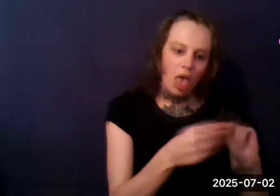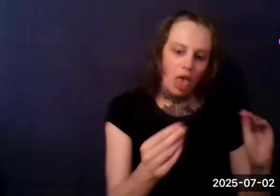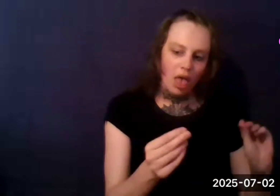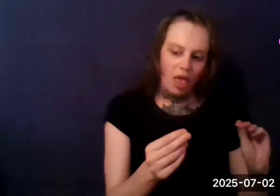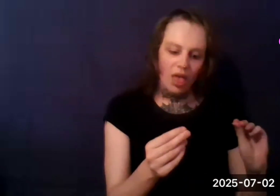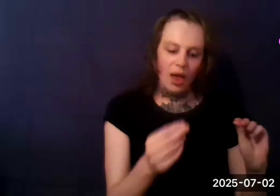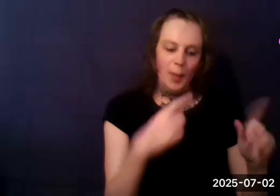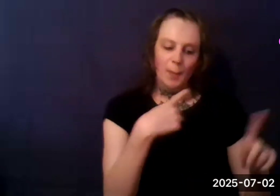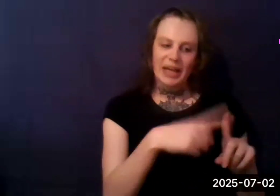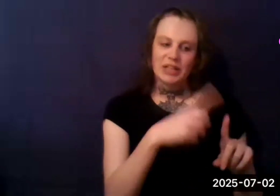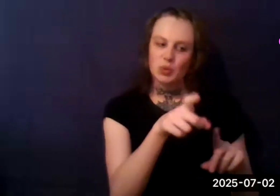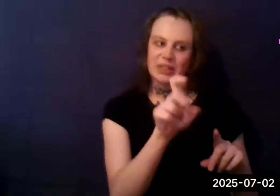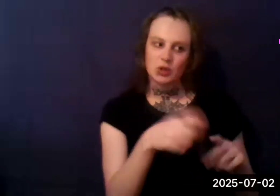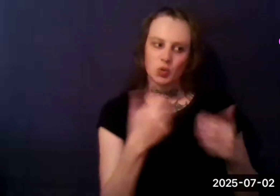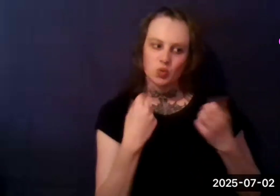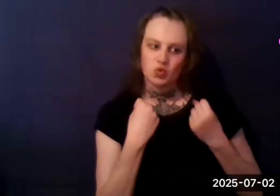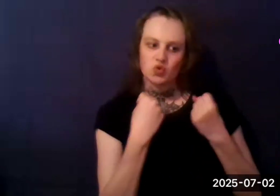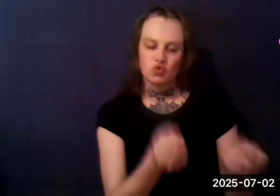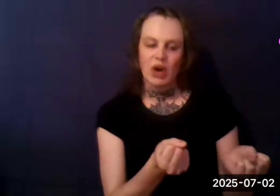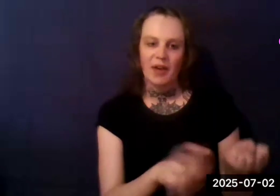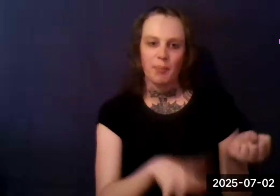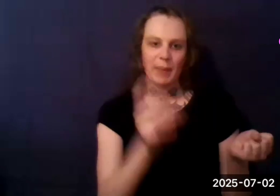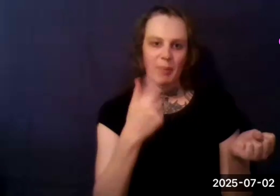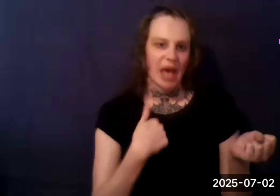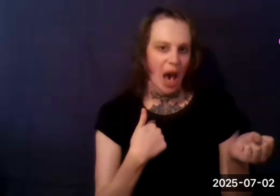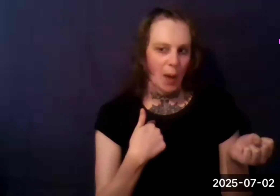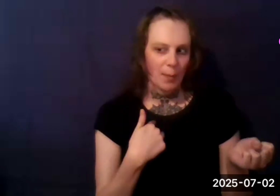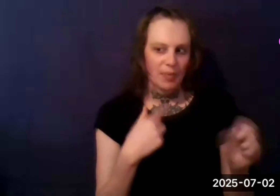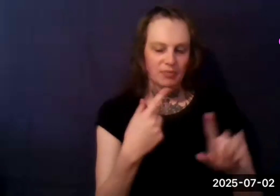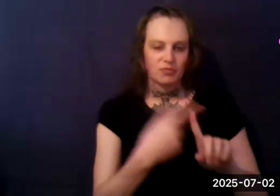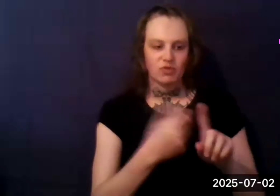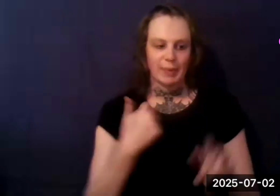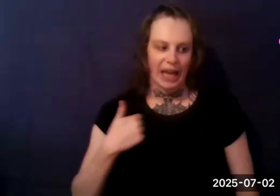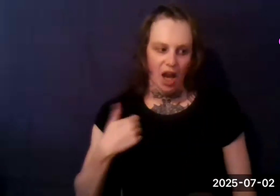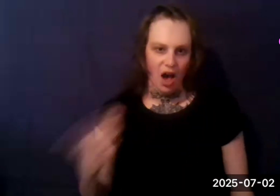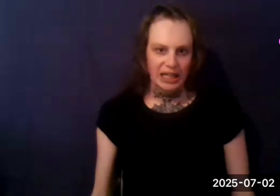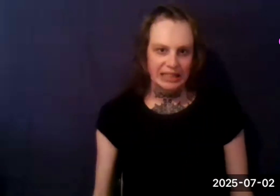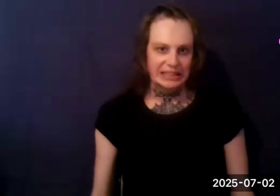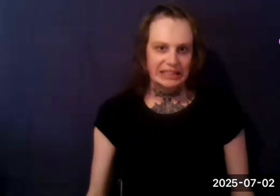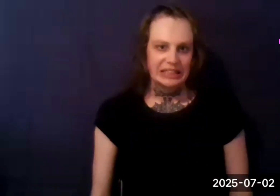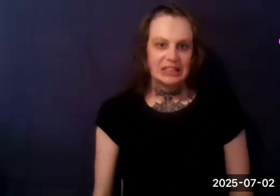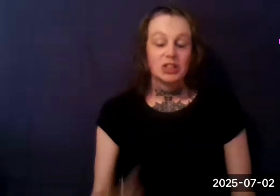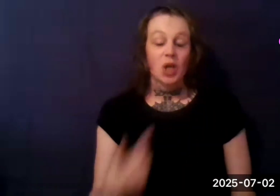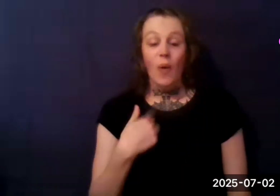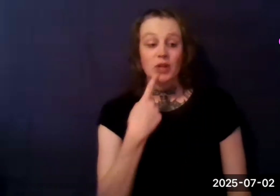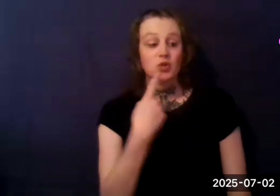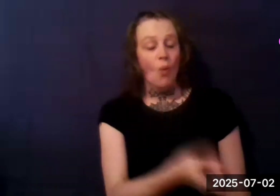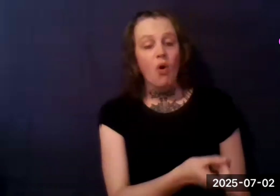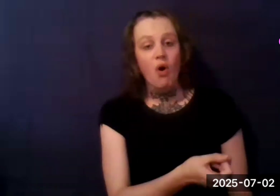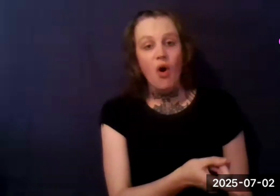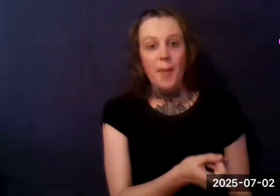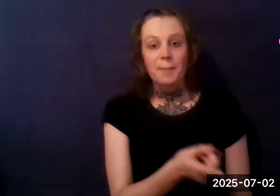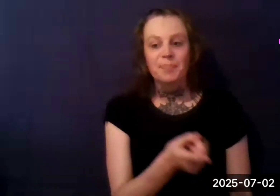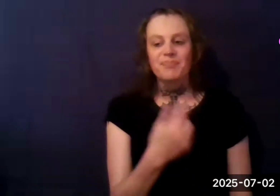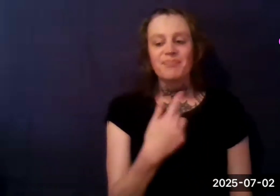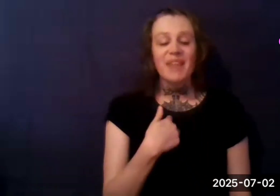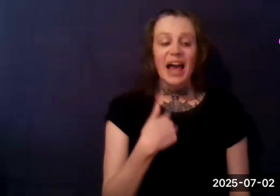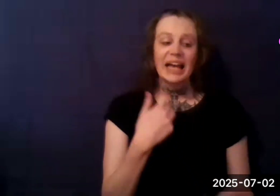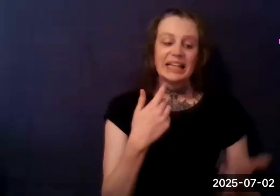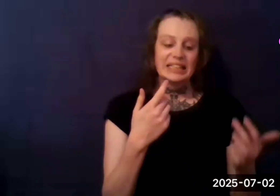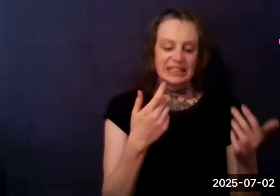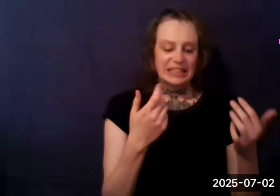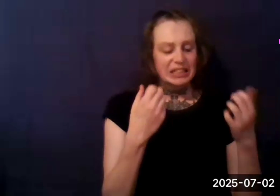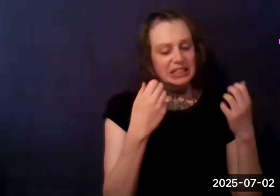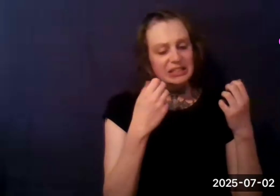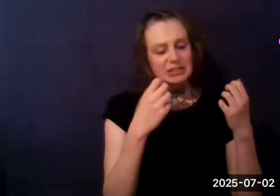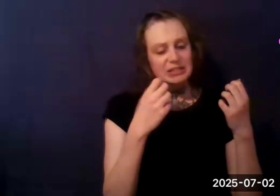like, I told them like, hey, I'm going through something and I need to come home. And they were up there like, I think it was